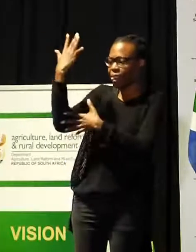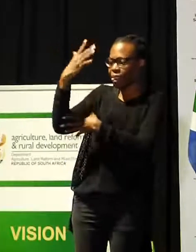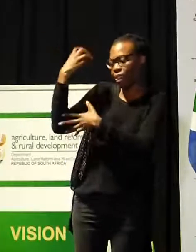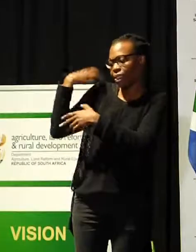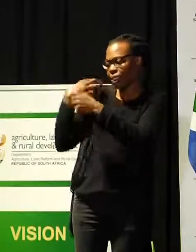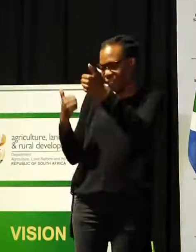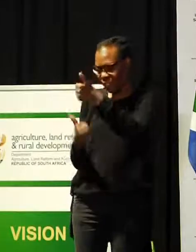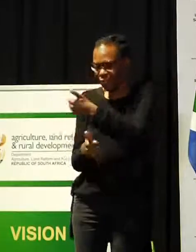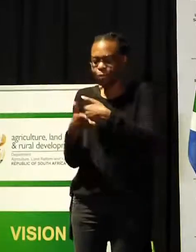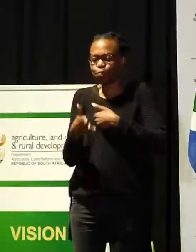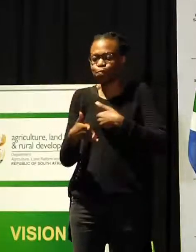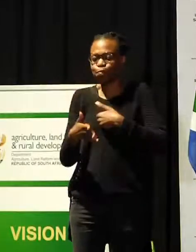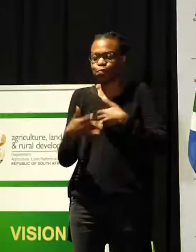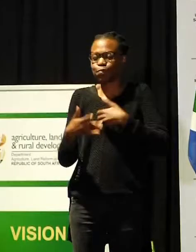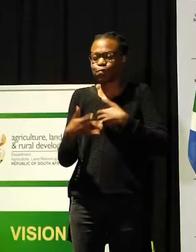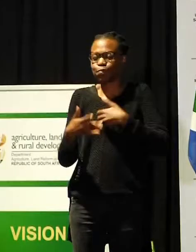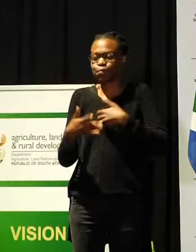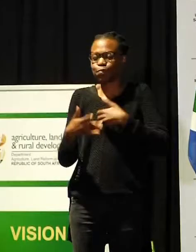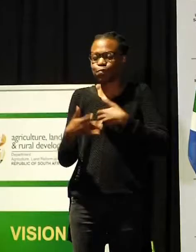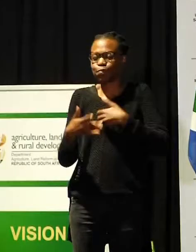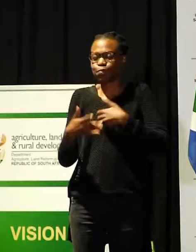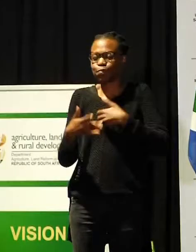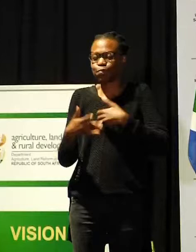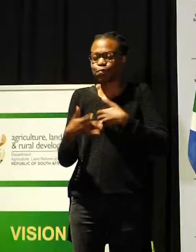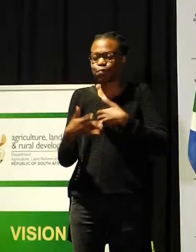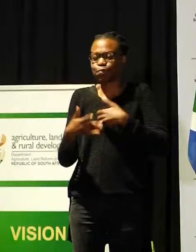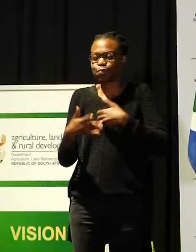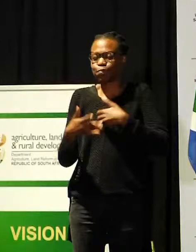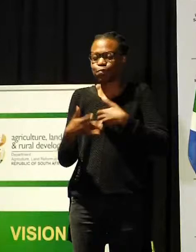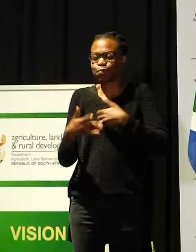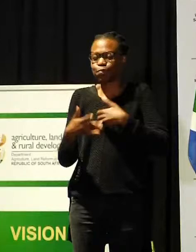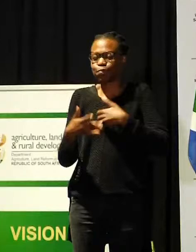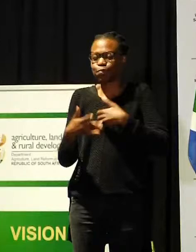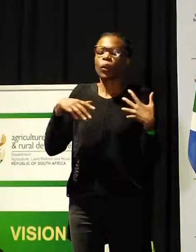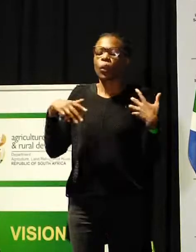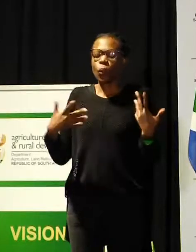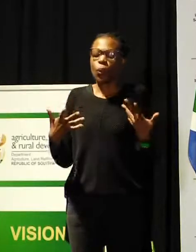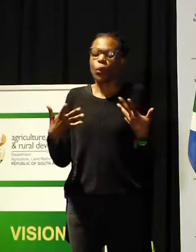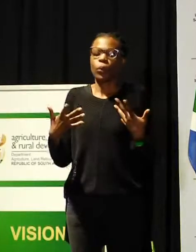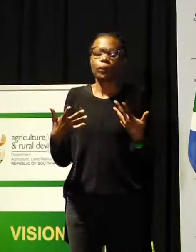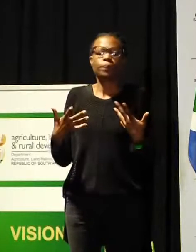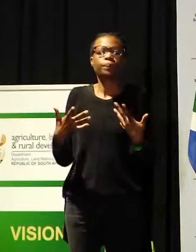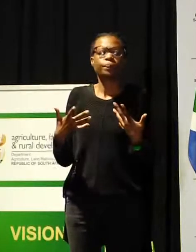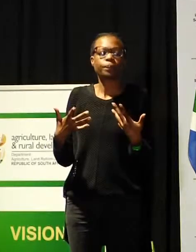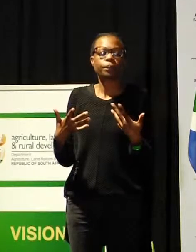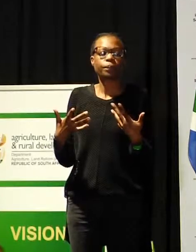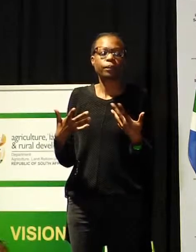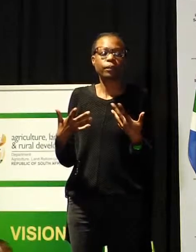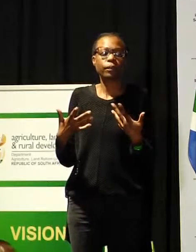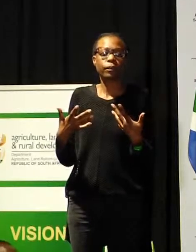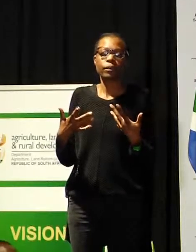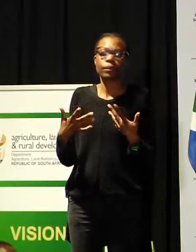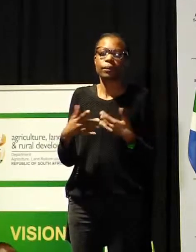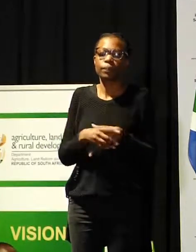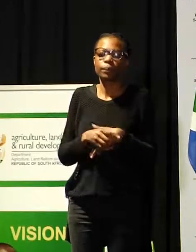Another form of ownership or confirmation of land rights with more than one